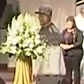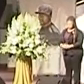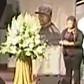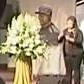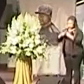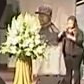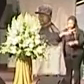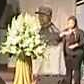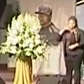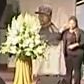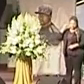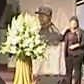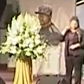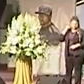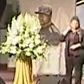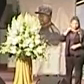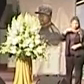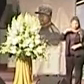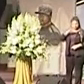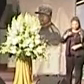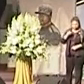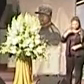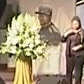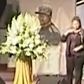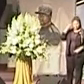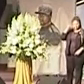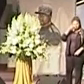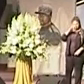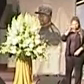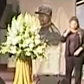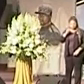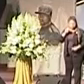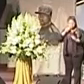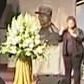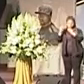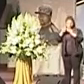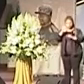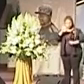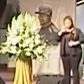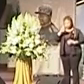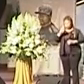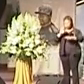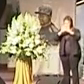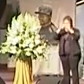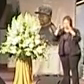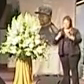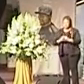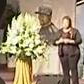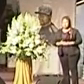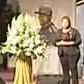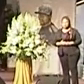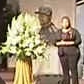to my nephew PJ, my niece Keto, and the rest of the Floyd family.